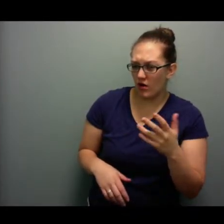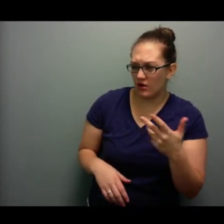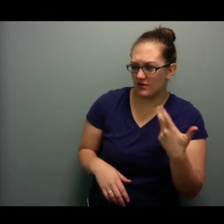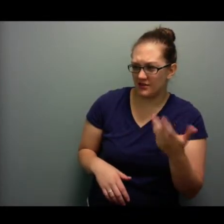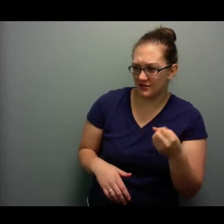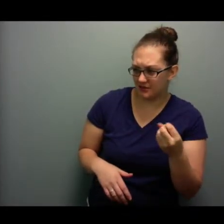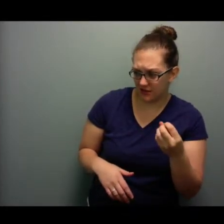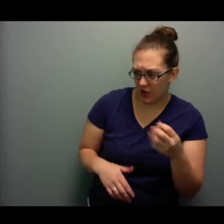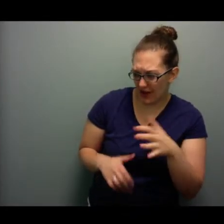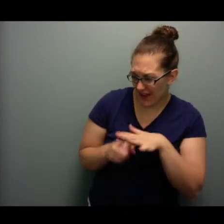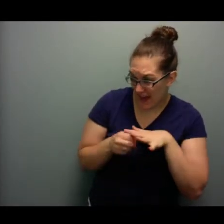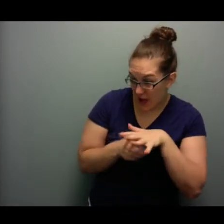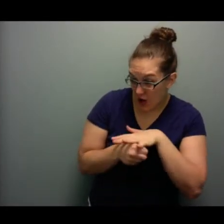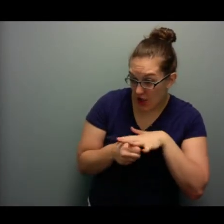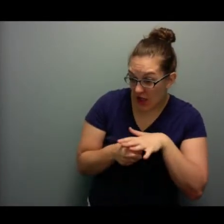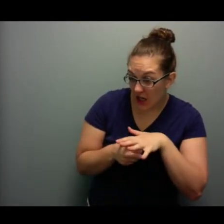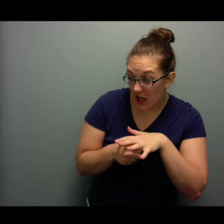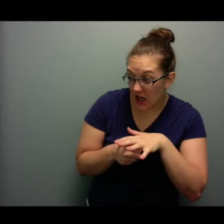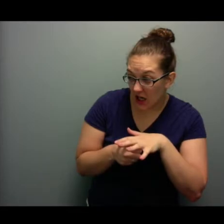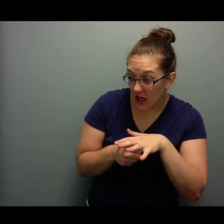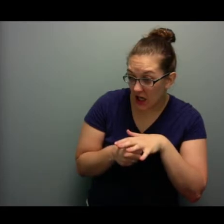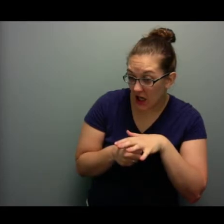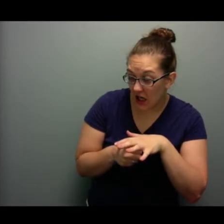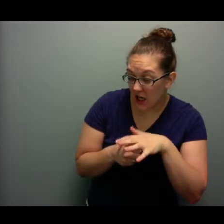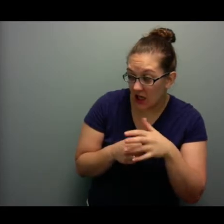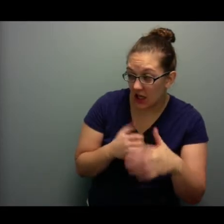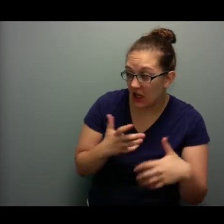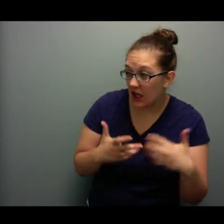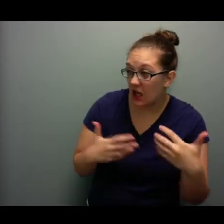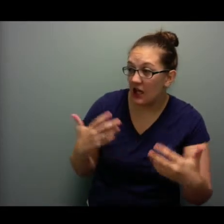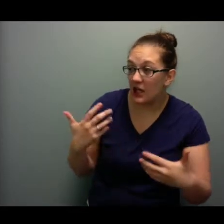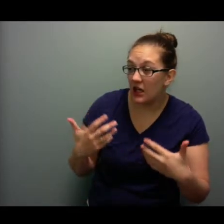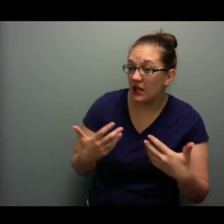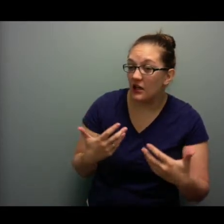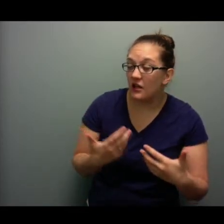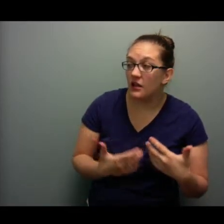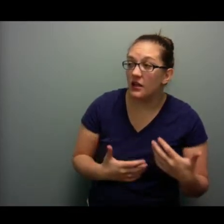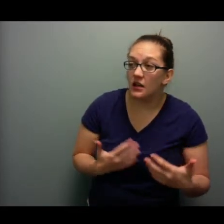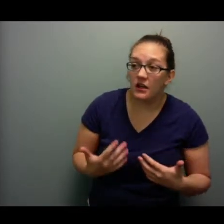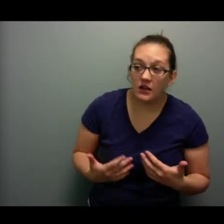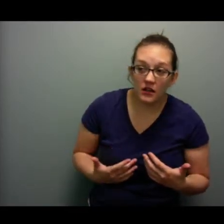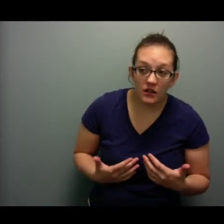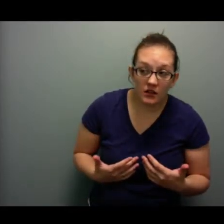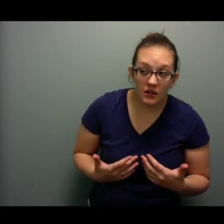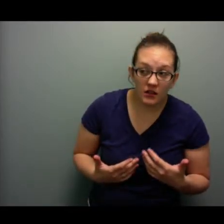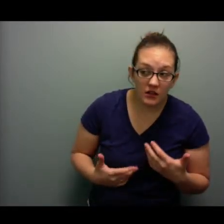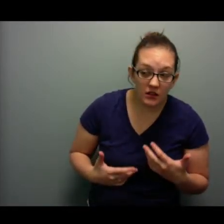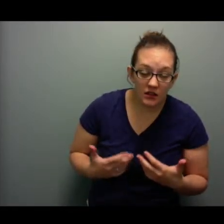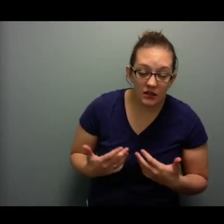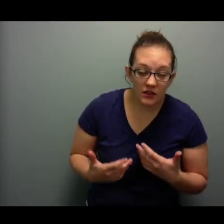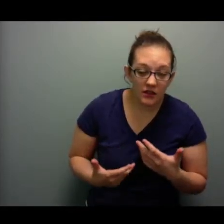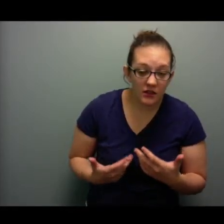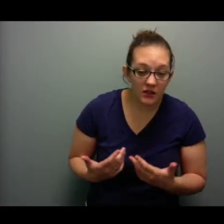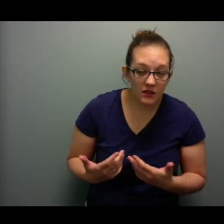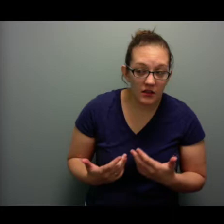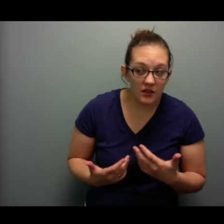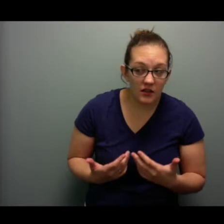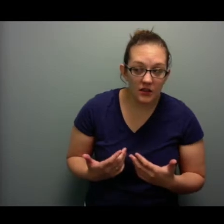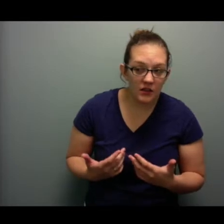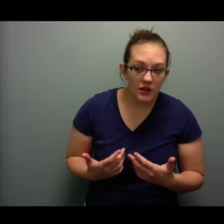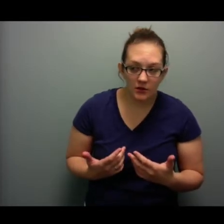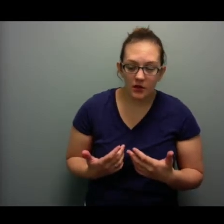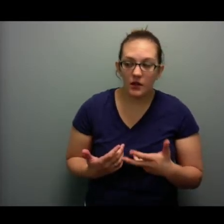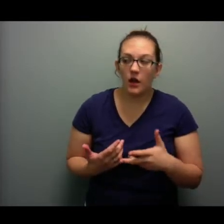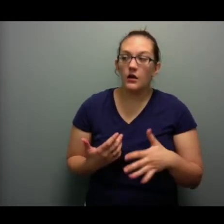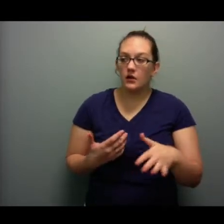so the area is like his friend said 7 times the square, which equals. Where's it? The